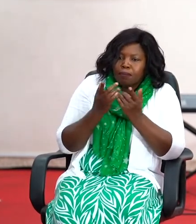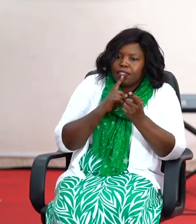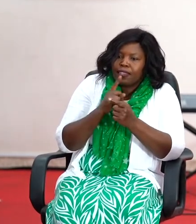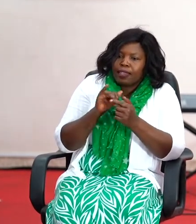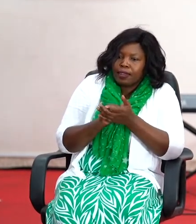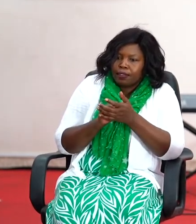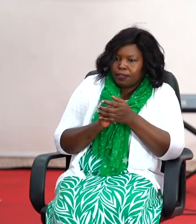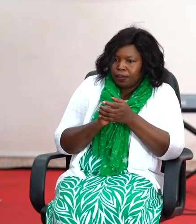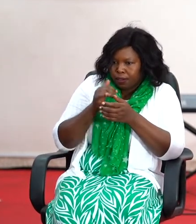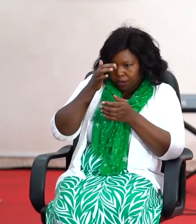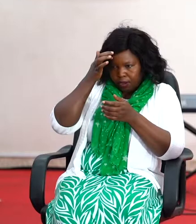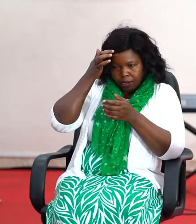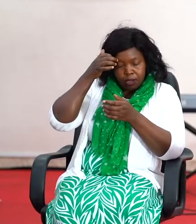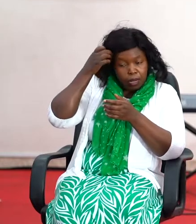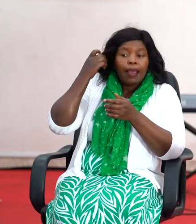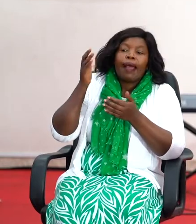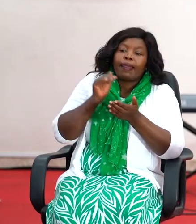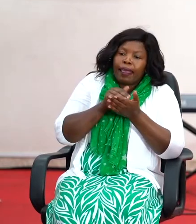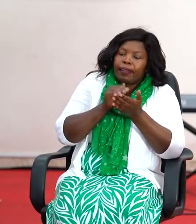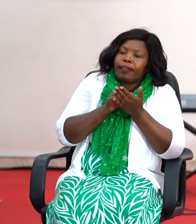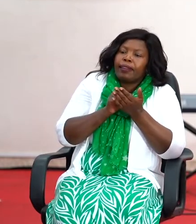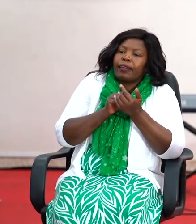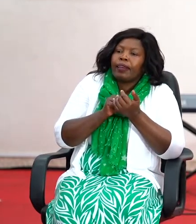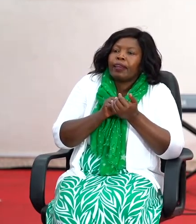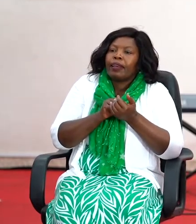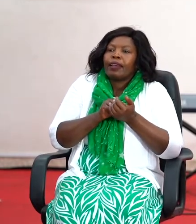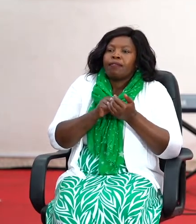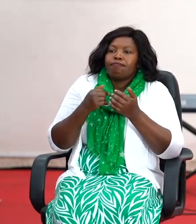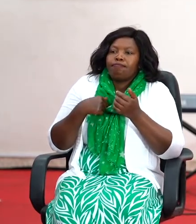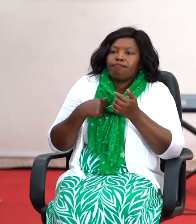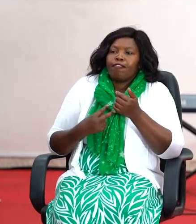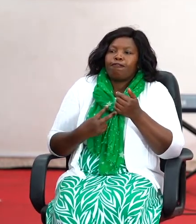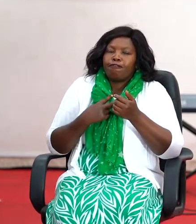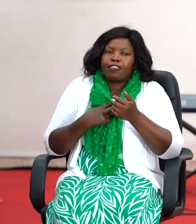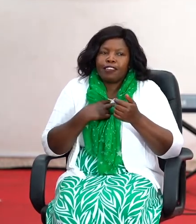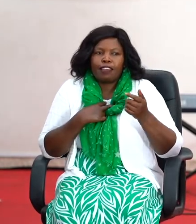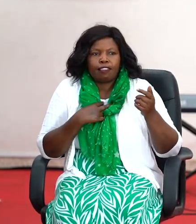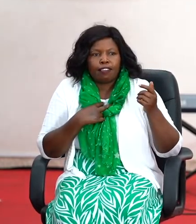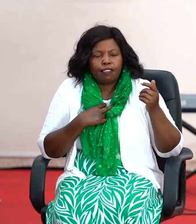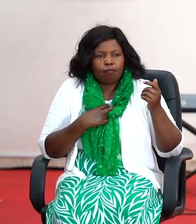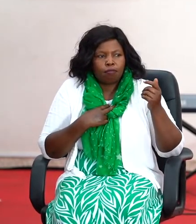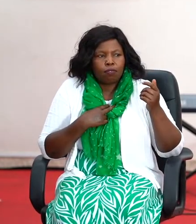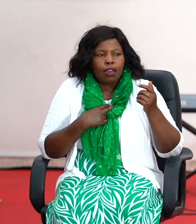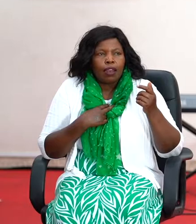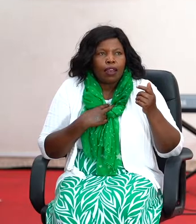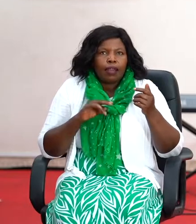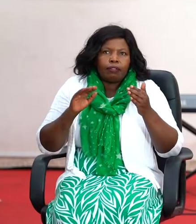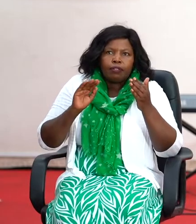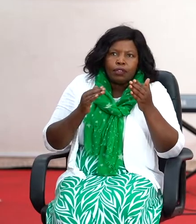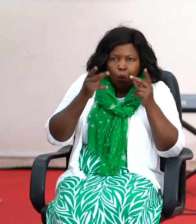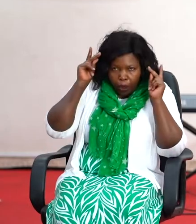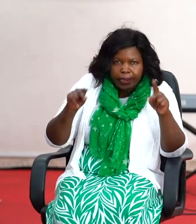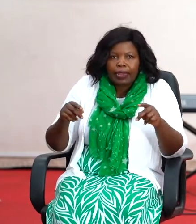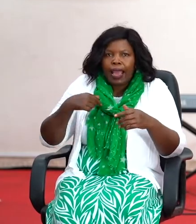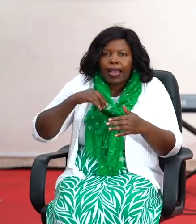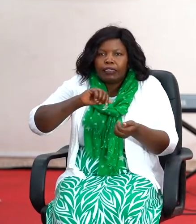that once more he visited Cana in Galilee, where he had turned the water into wine. And there